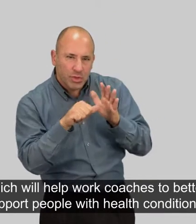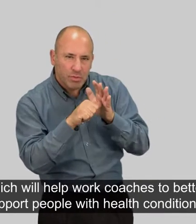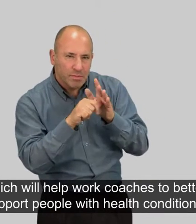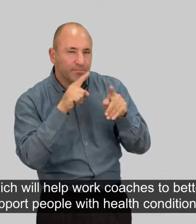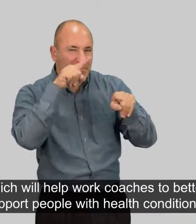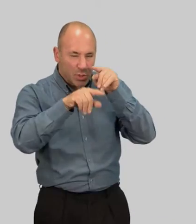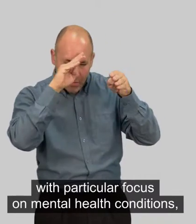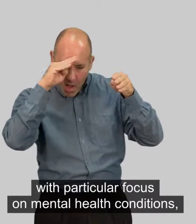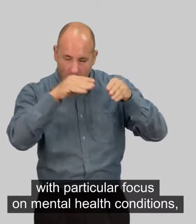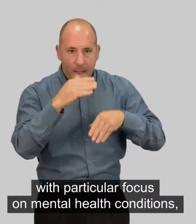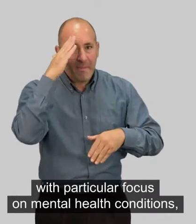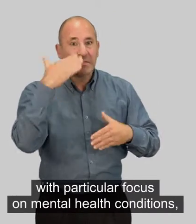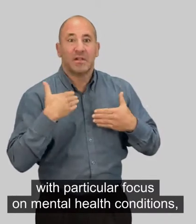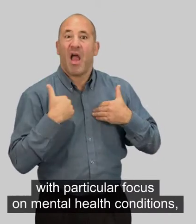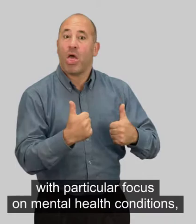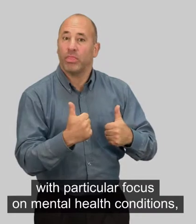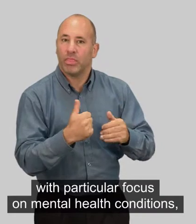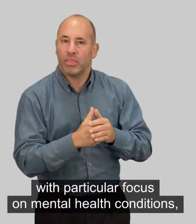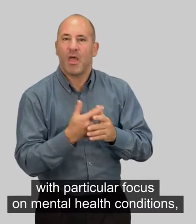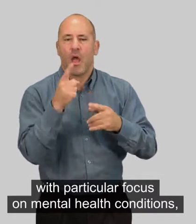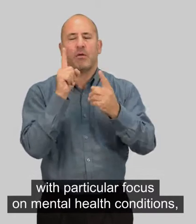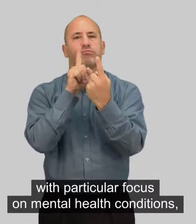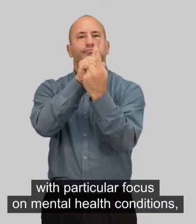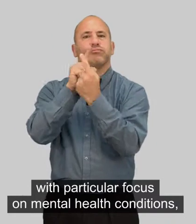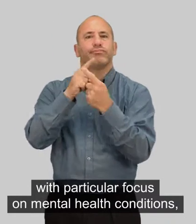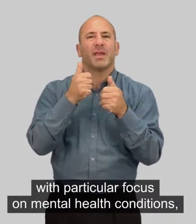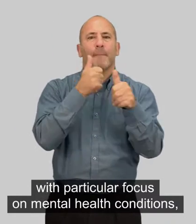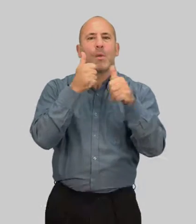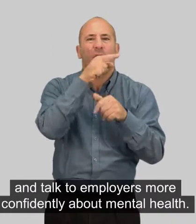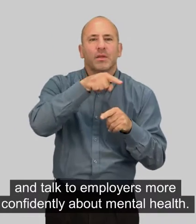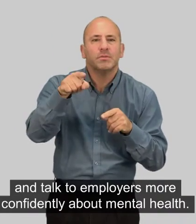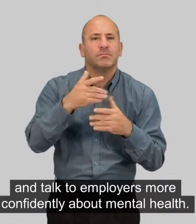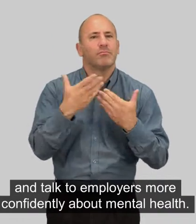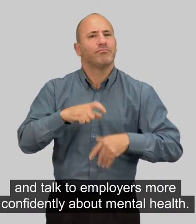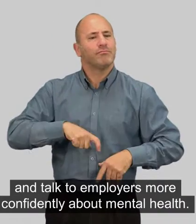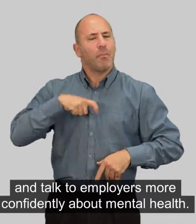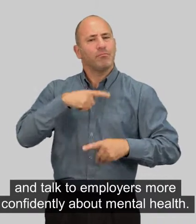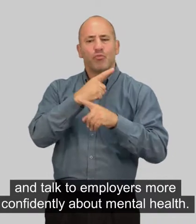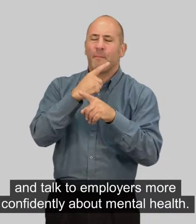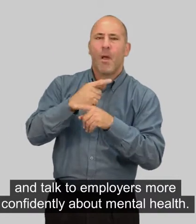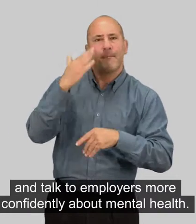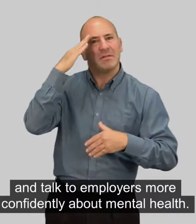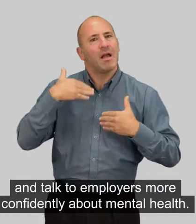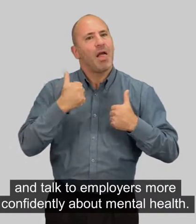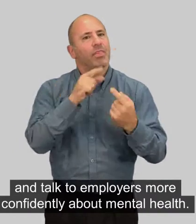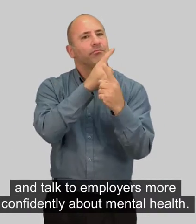health conditions, with particular focus on mental health conditions, and talk to employers more confidently about mental